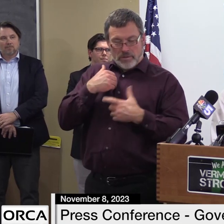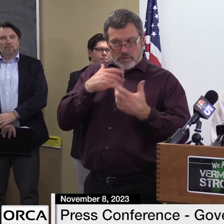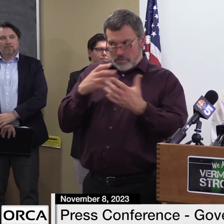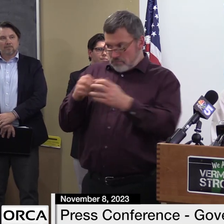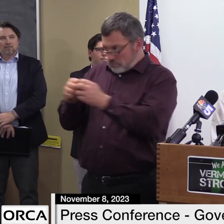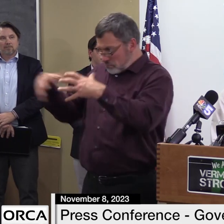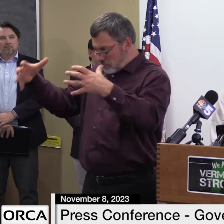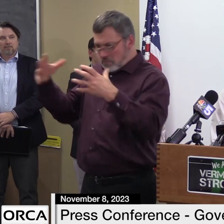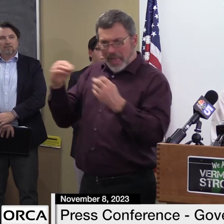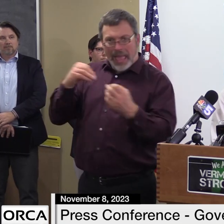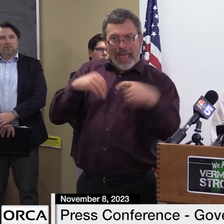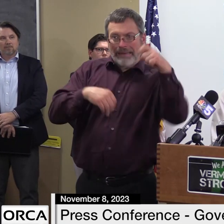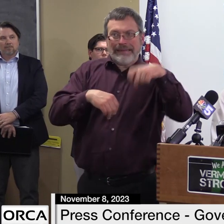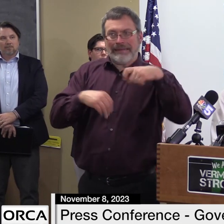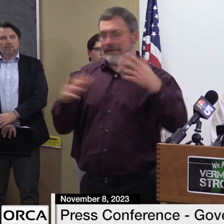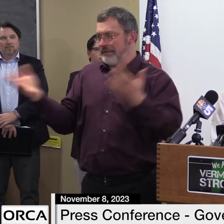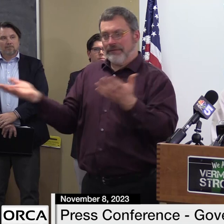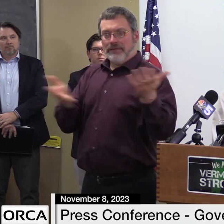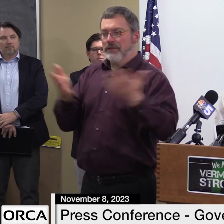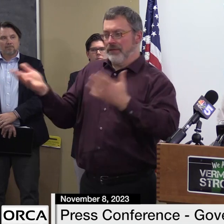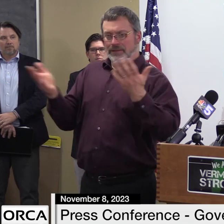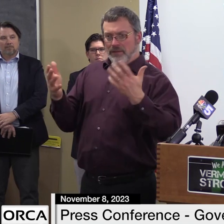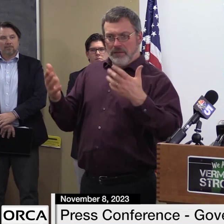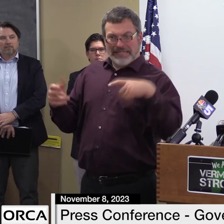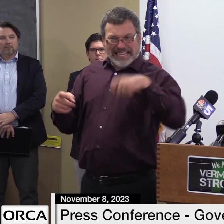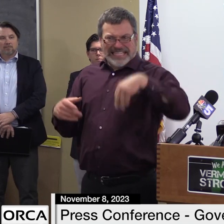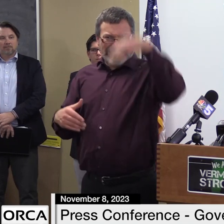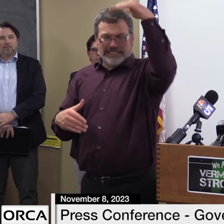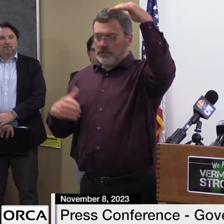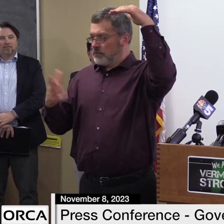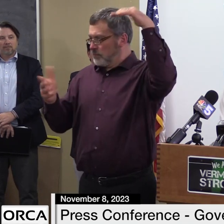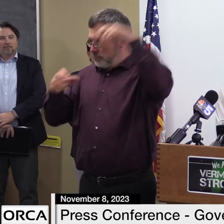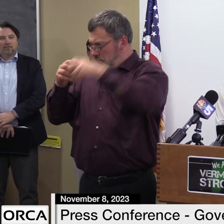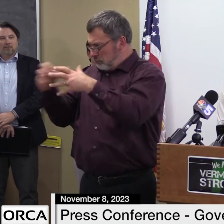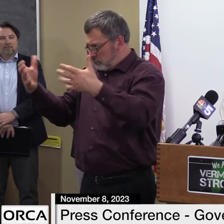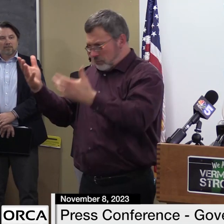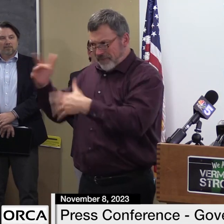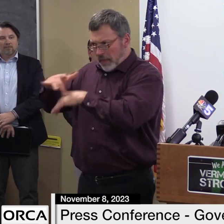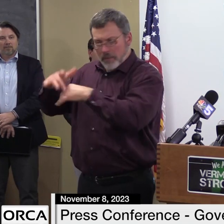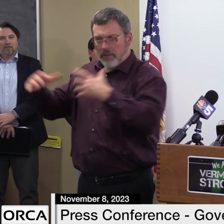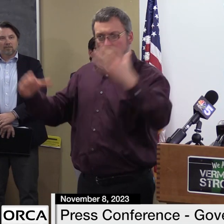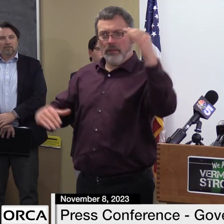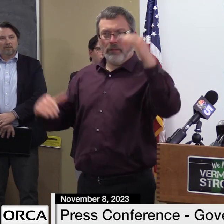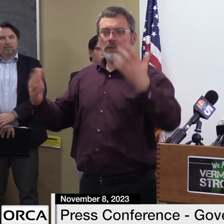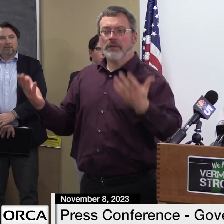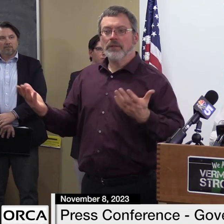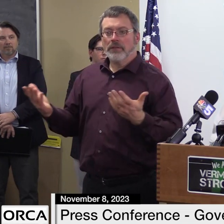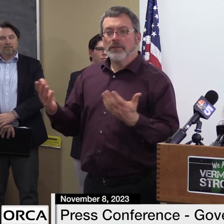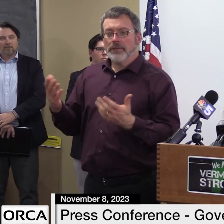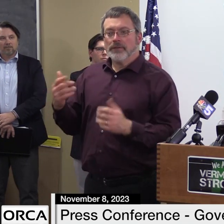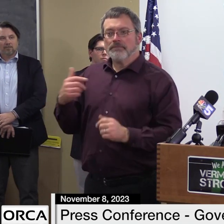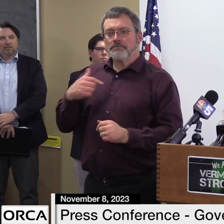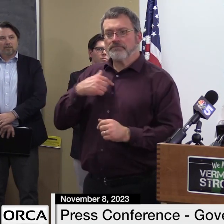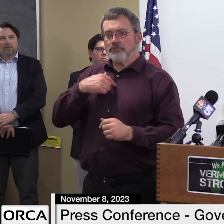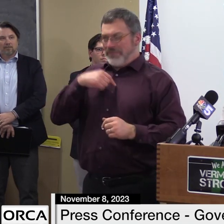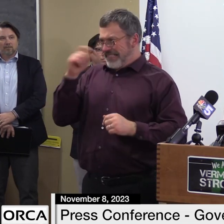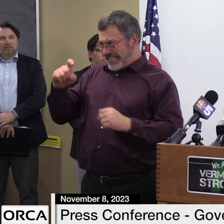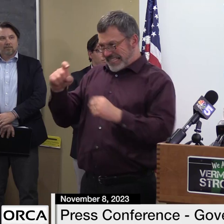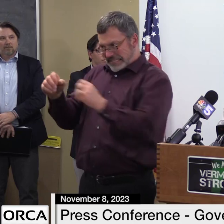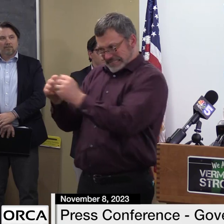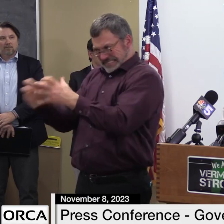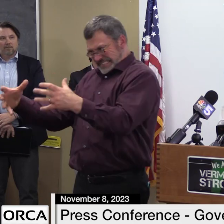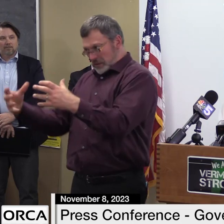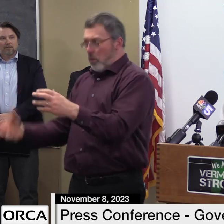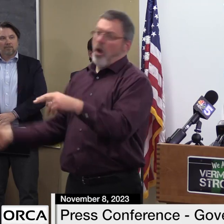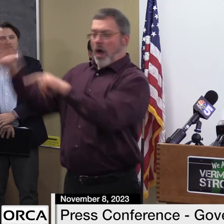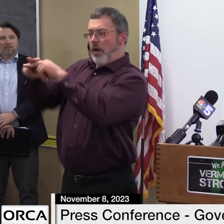we have supply. So we need to reverse that. You know, we need more supply, and that will reduce the